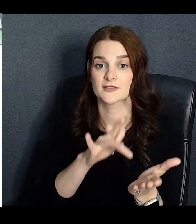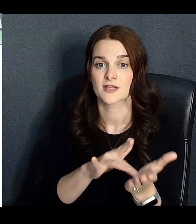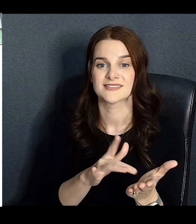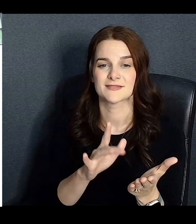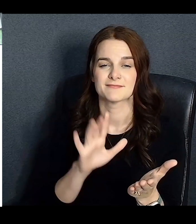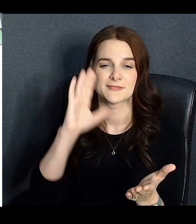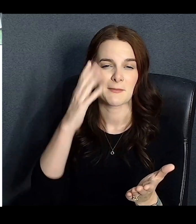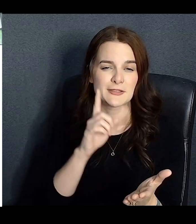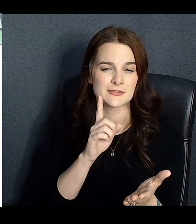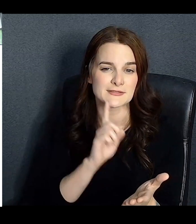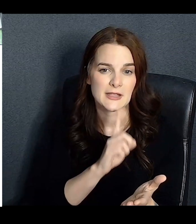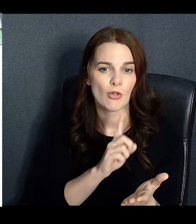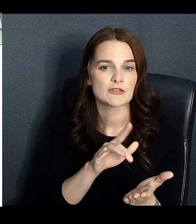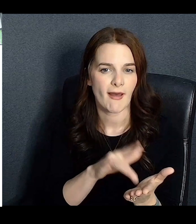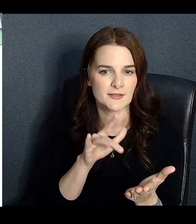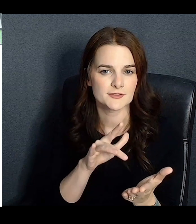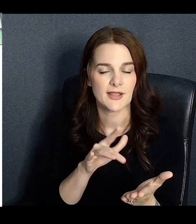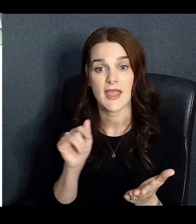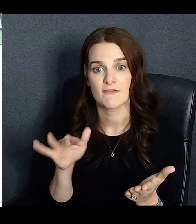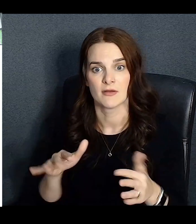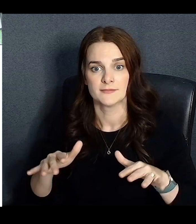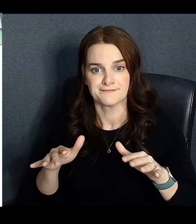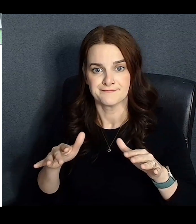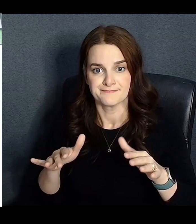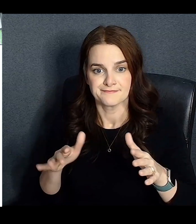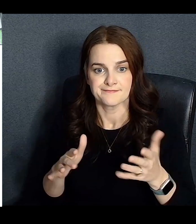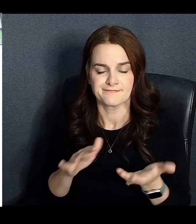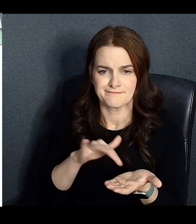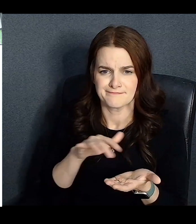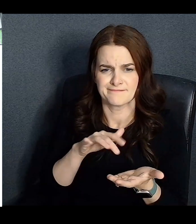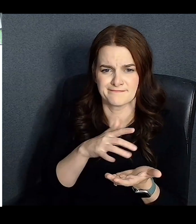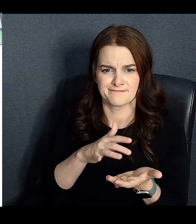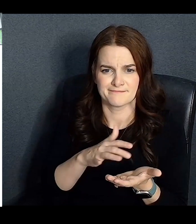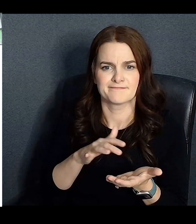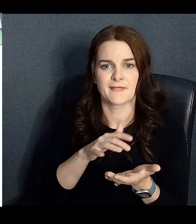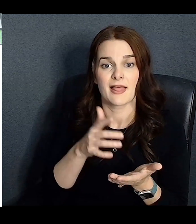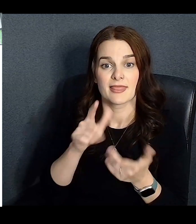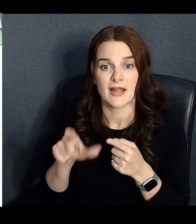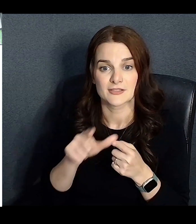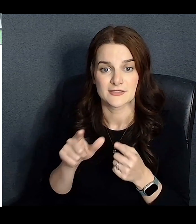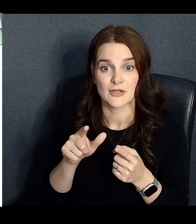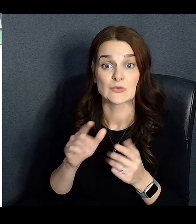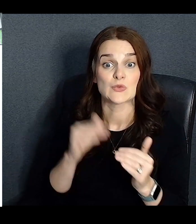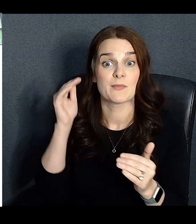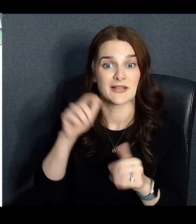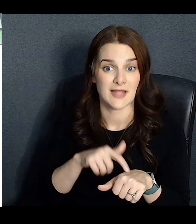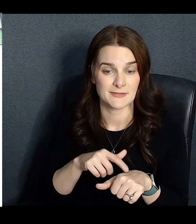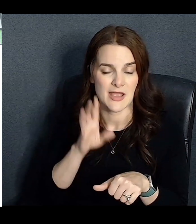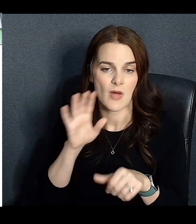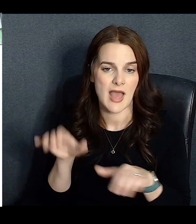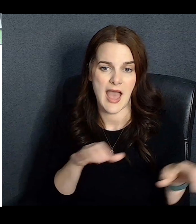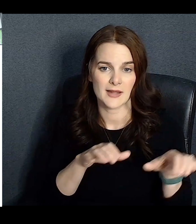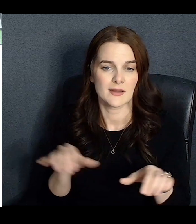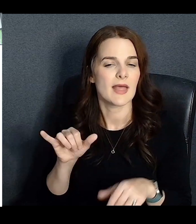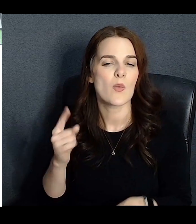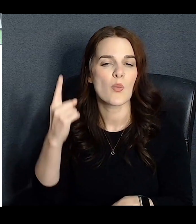are treated as a single touch. Maybe if someone has a tremor and they're accidentally clicking letters too many times, it would just act